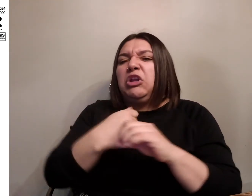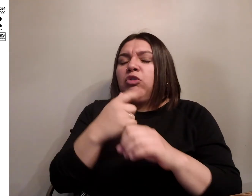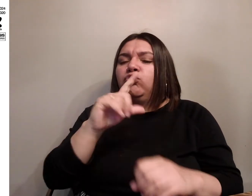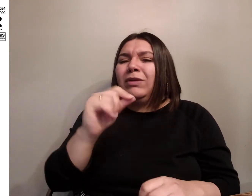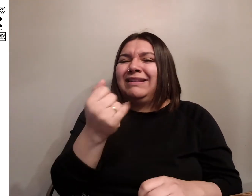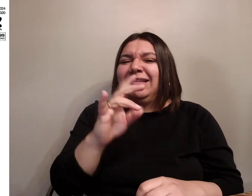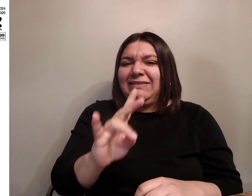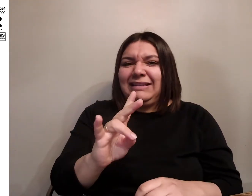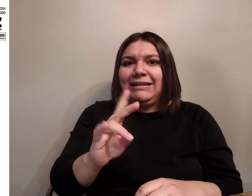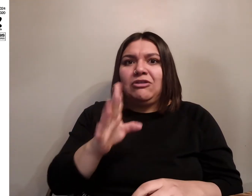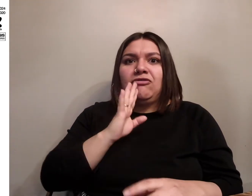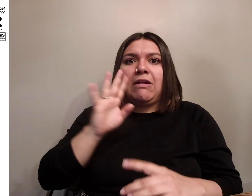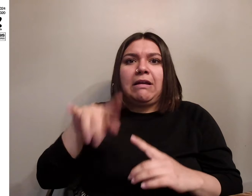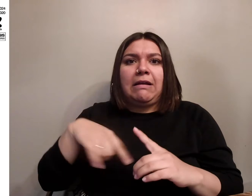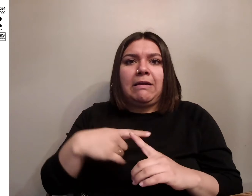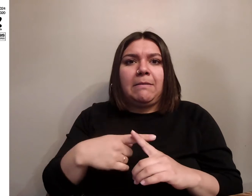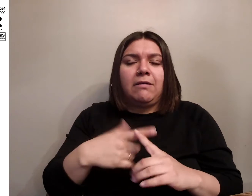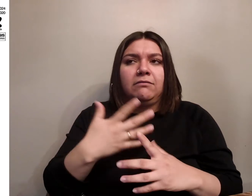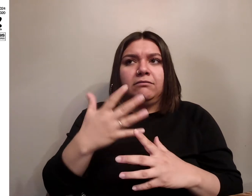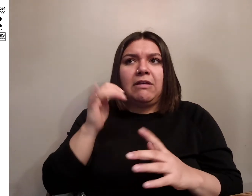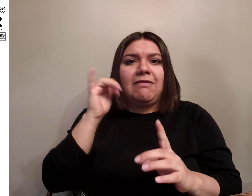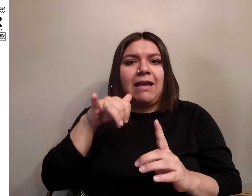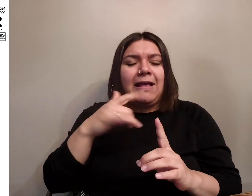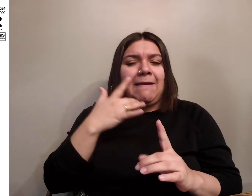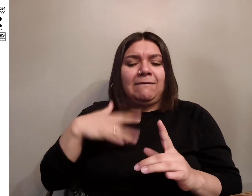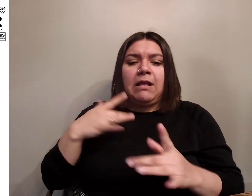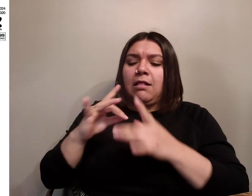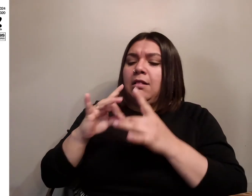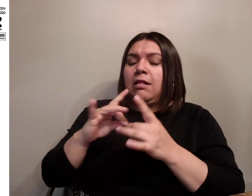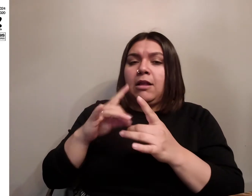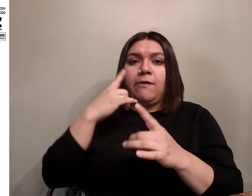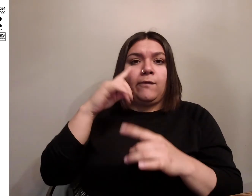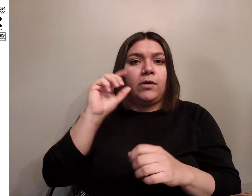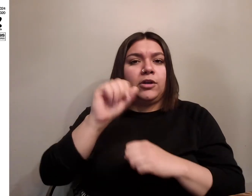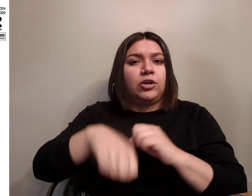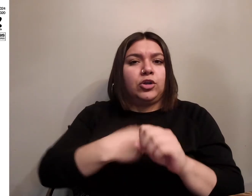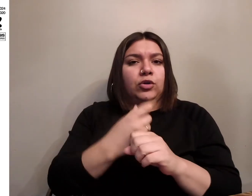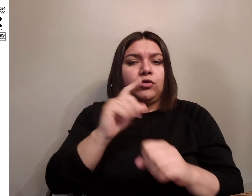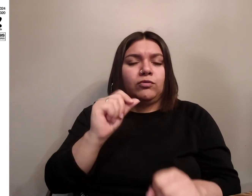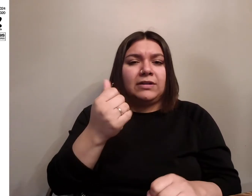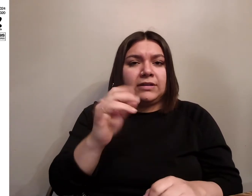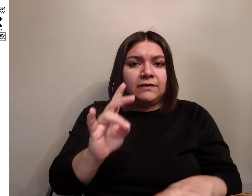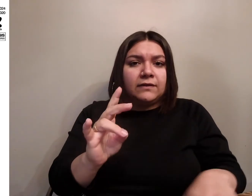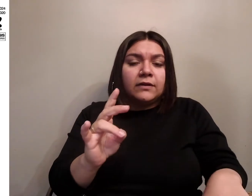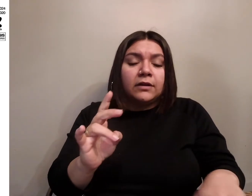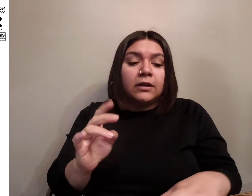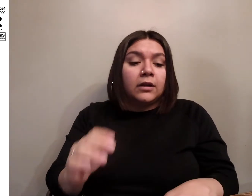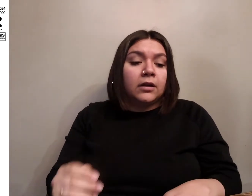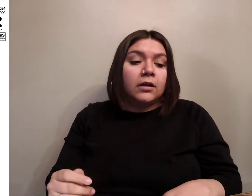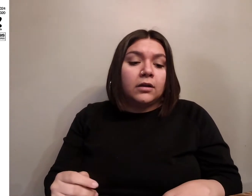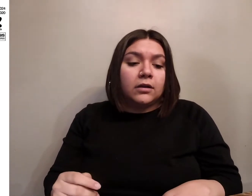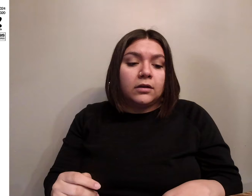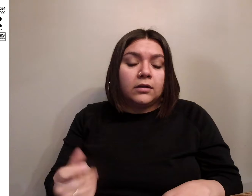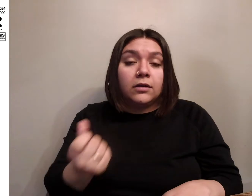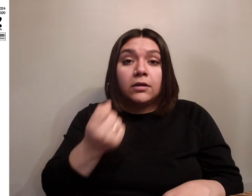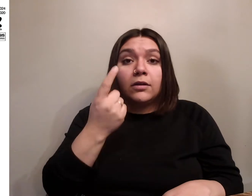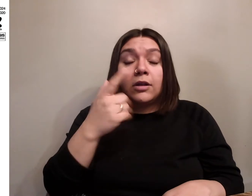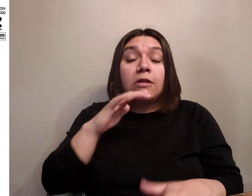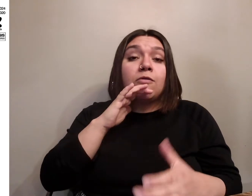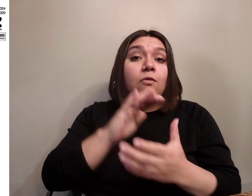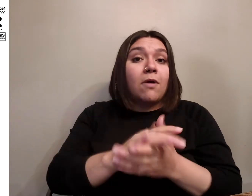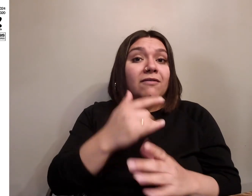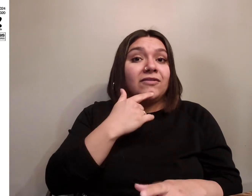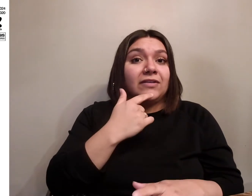2017, the year 2017, and they're in touch with someone in 2017.